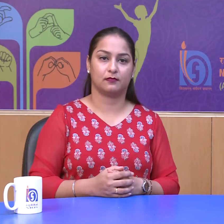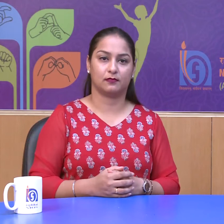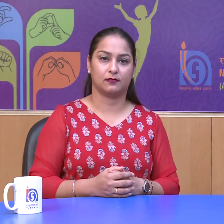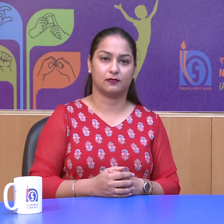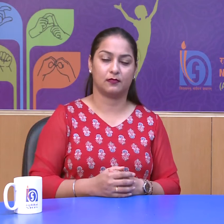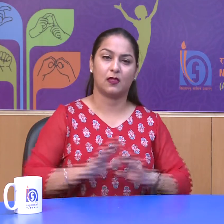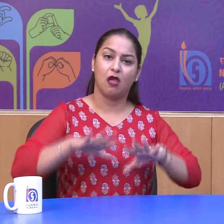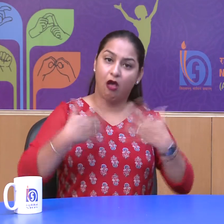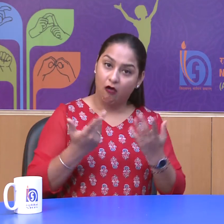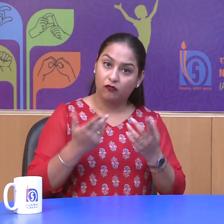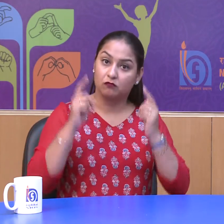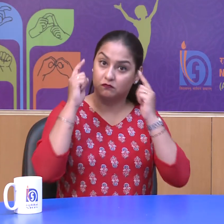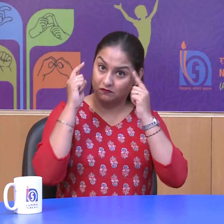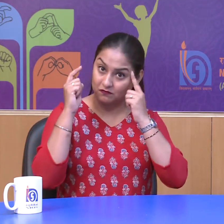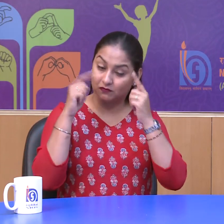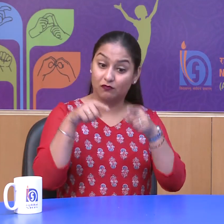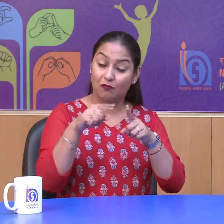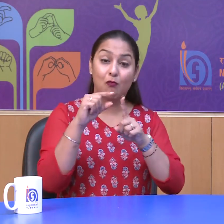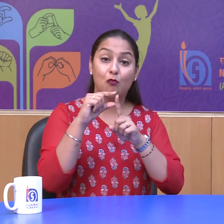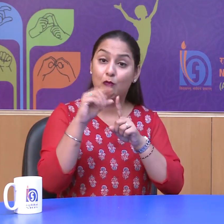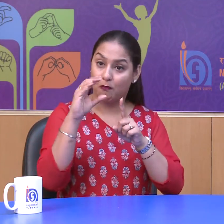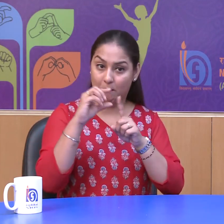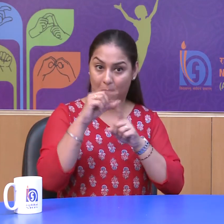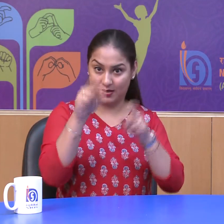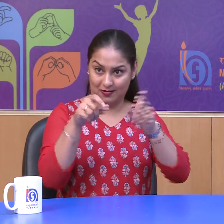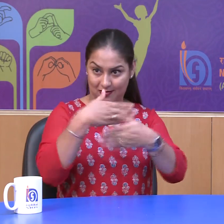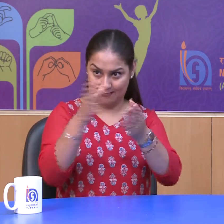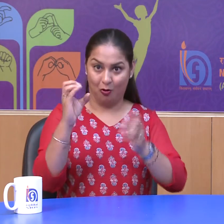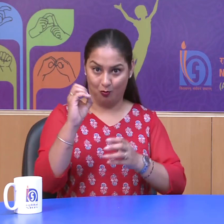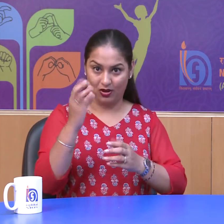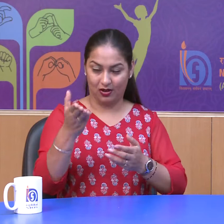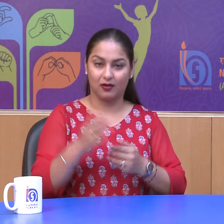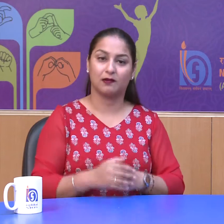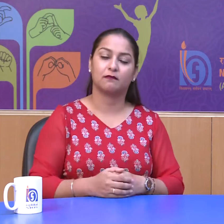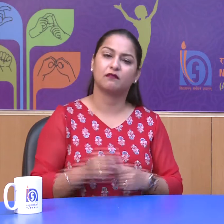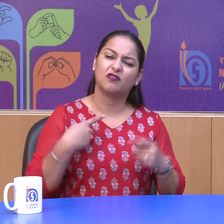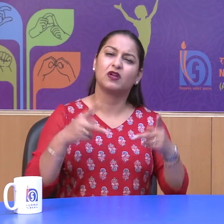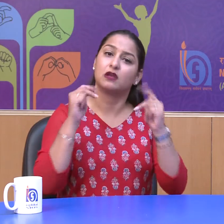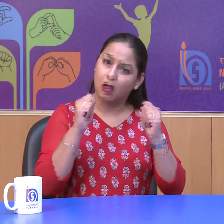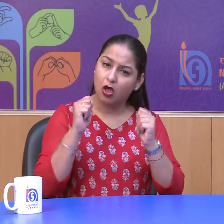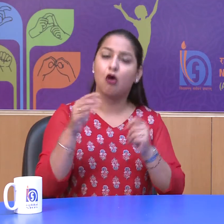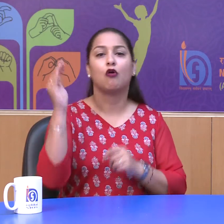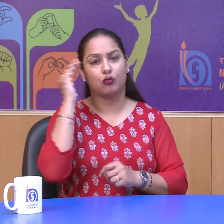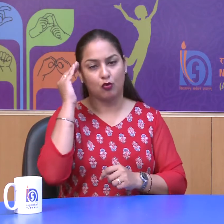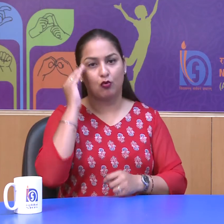After knowing the meaning of public opinion, we will try to know the importance